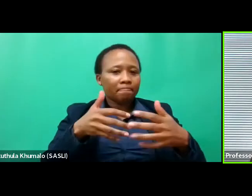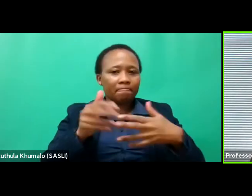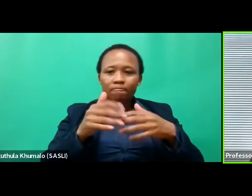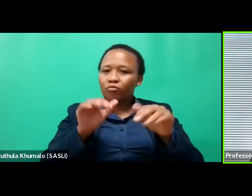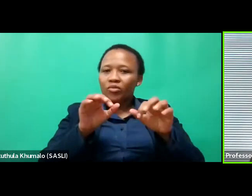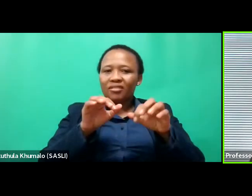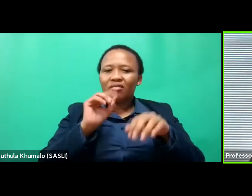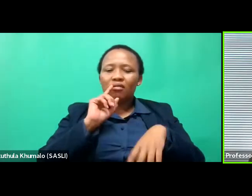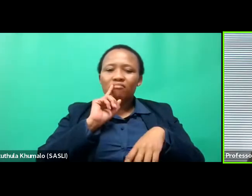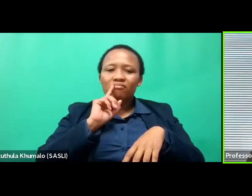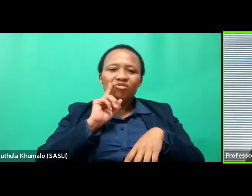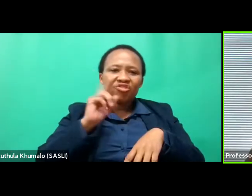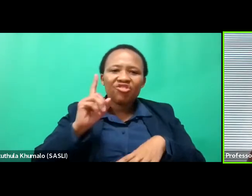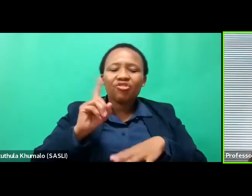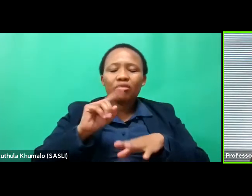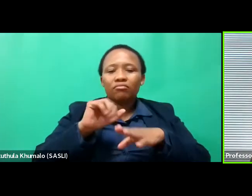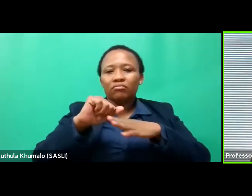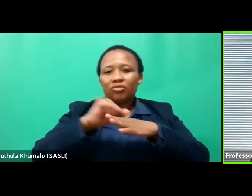course,